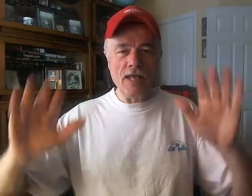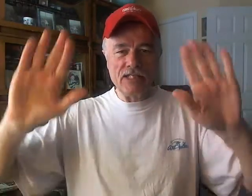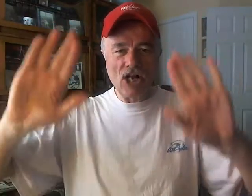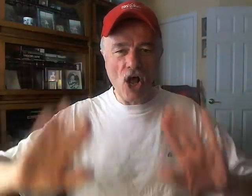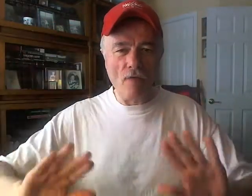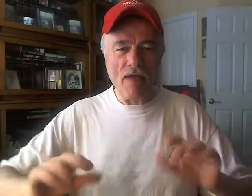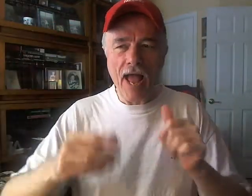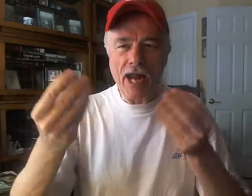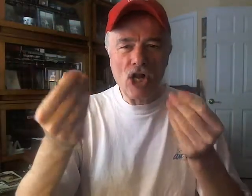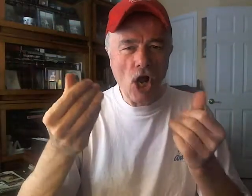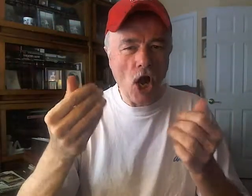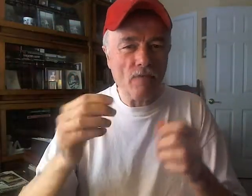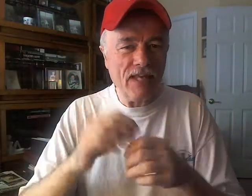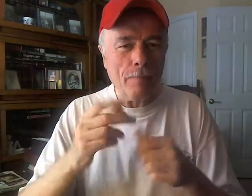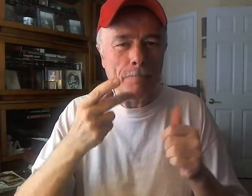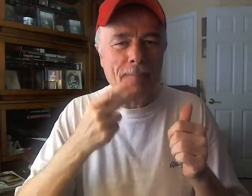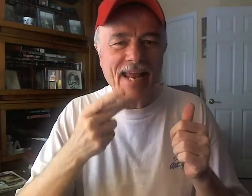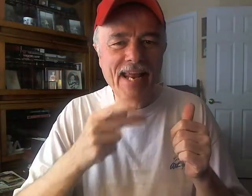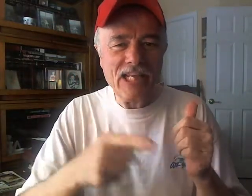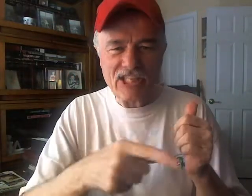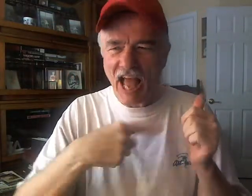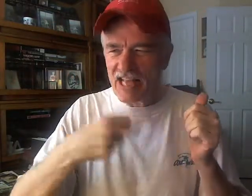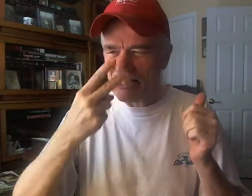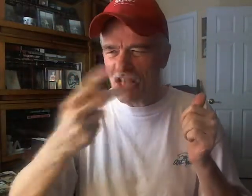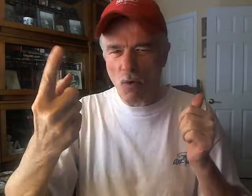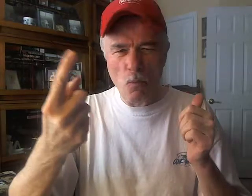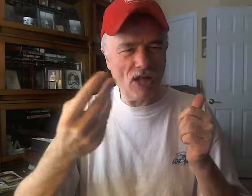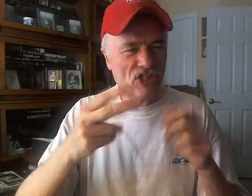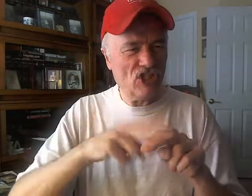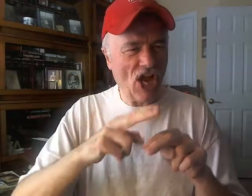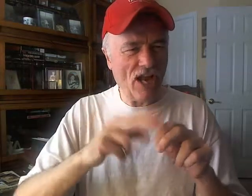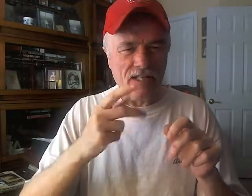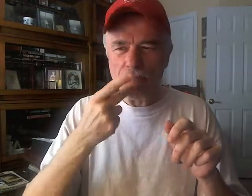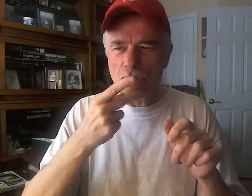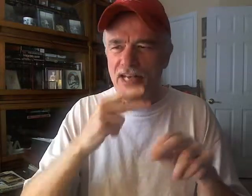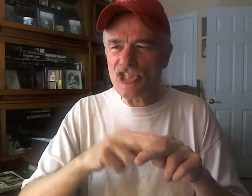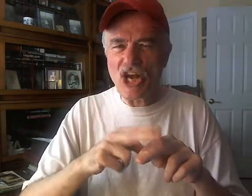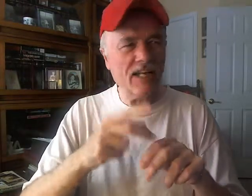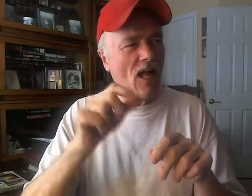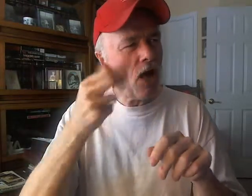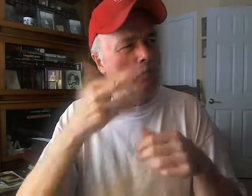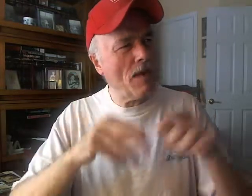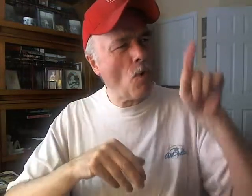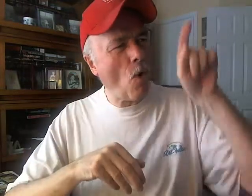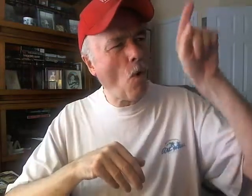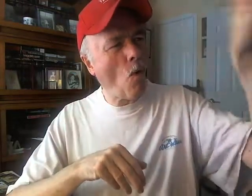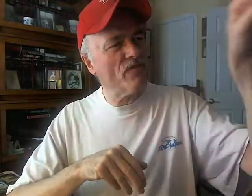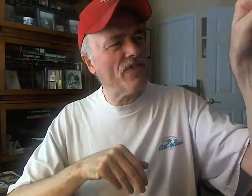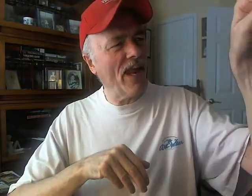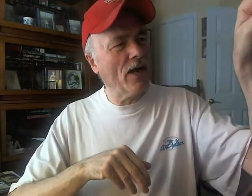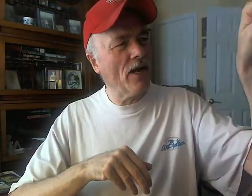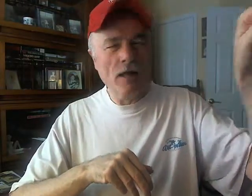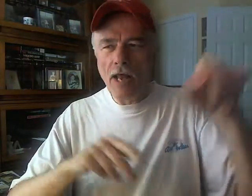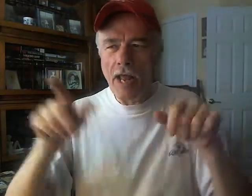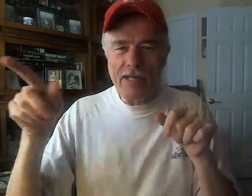It's called a cloth in pink. I saw what chair, pink chair, people over there. He